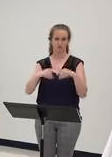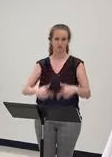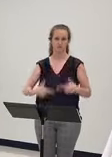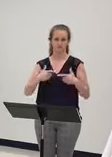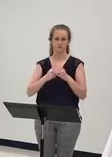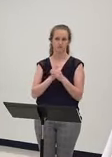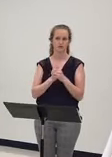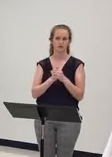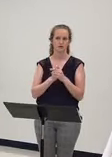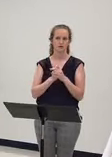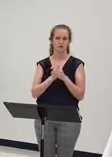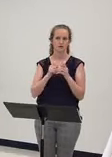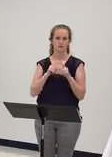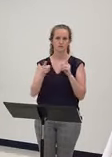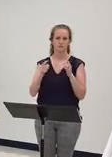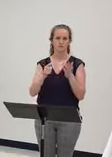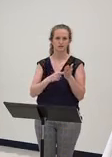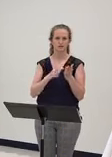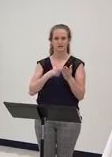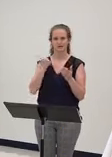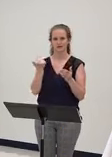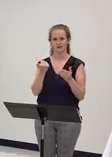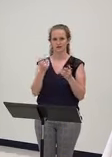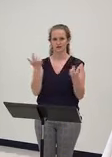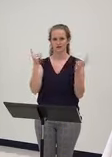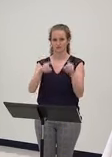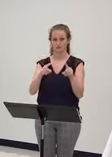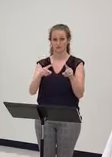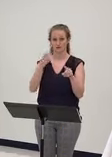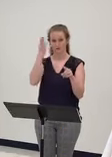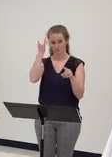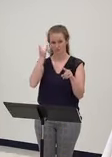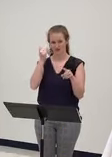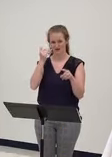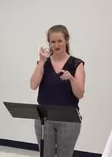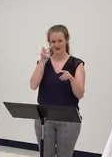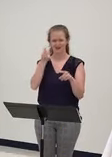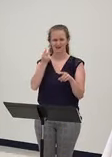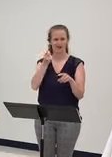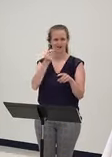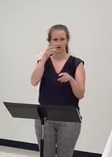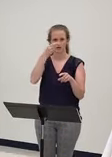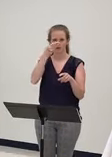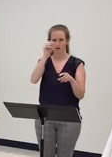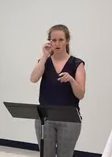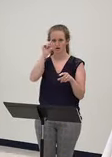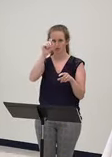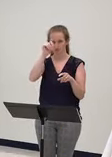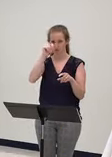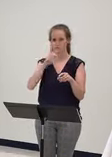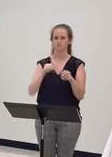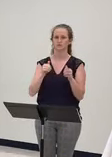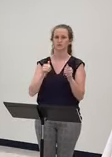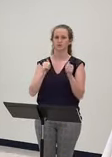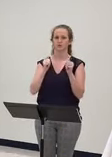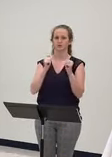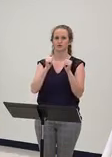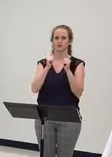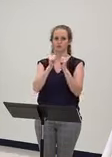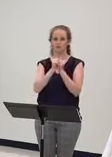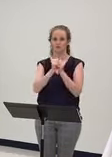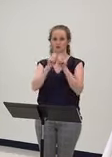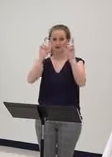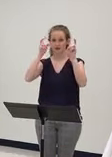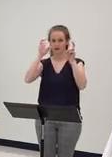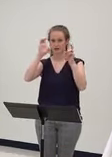But there must be something else going on here, because a little host with its calorie